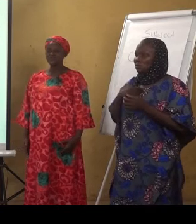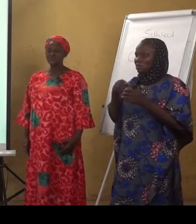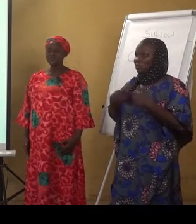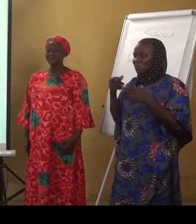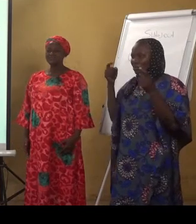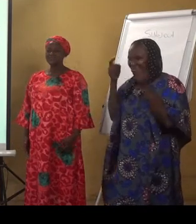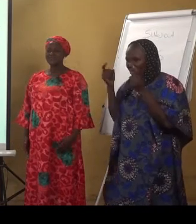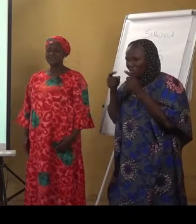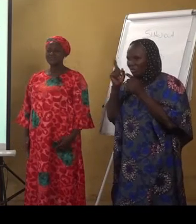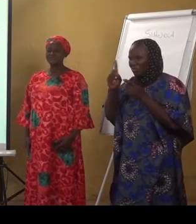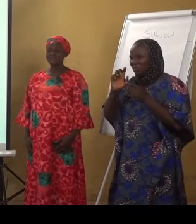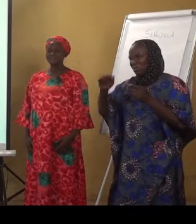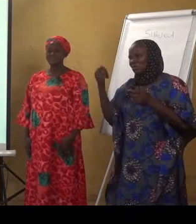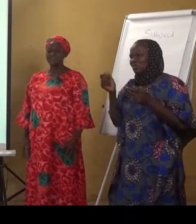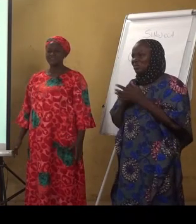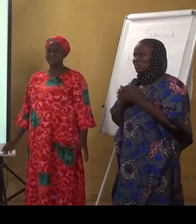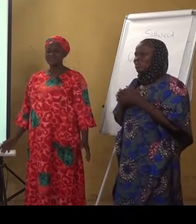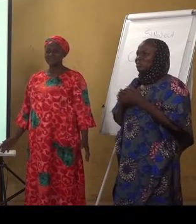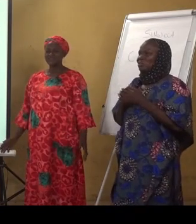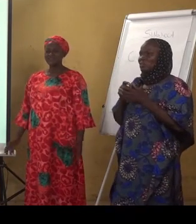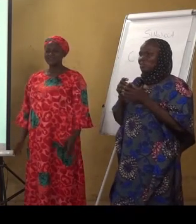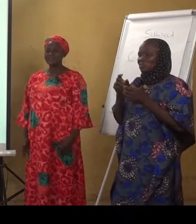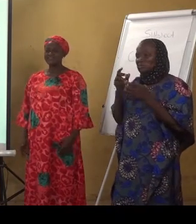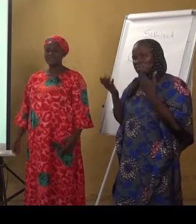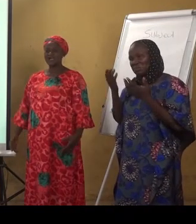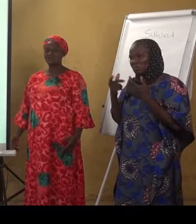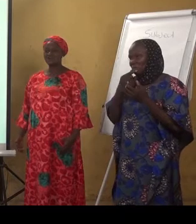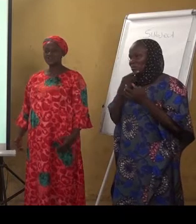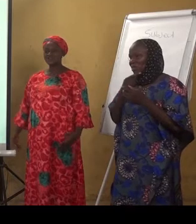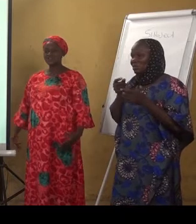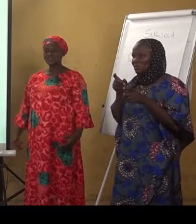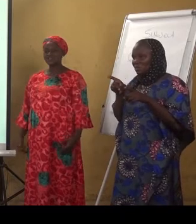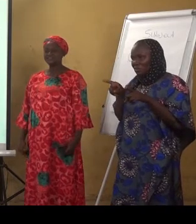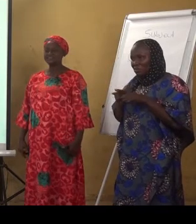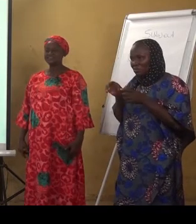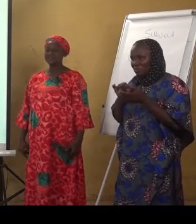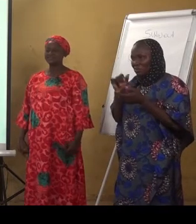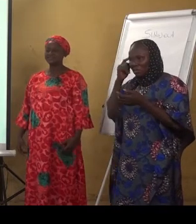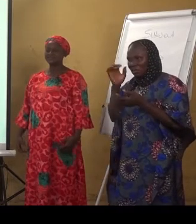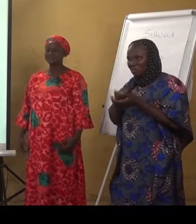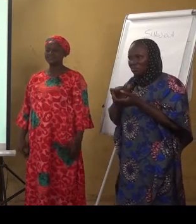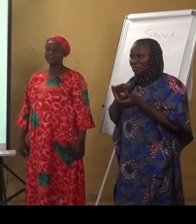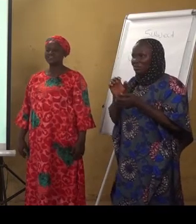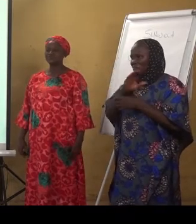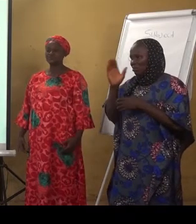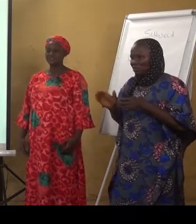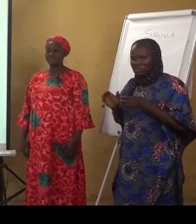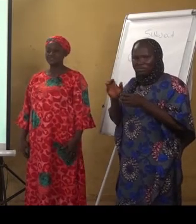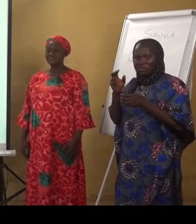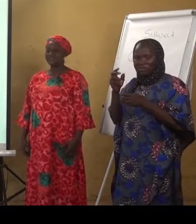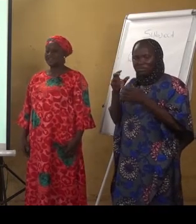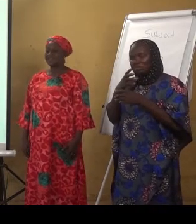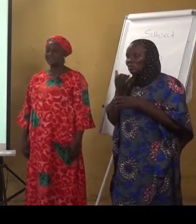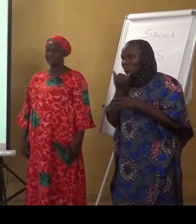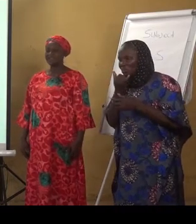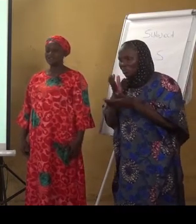wound, you tend to see that you are not feeling any pain. So that is how forgiveness and forgetfulness should be